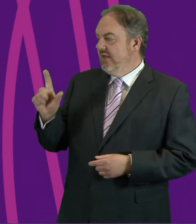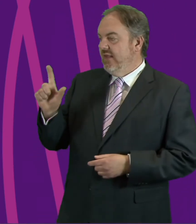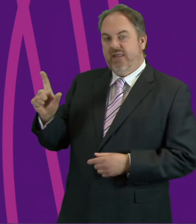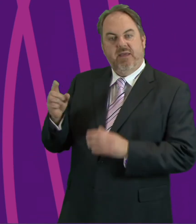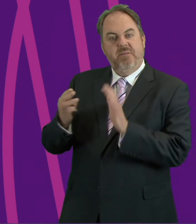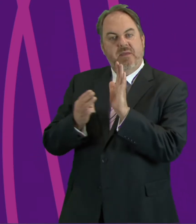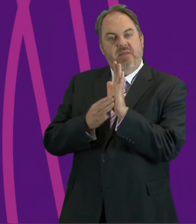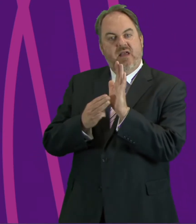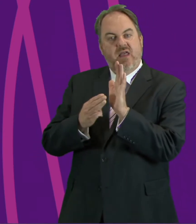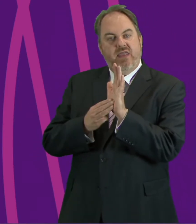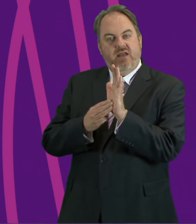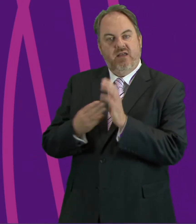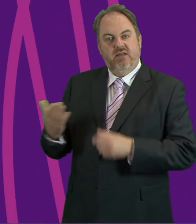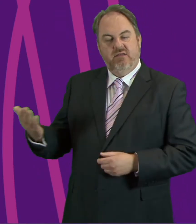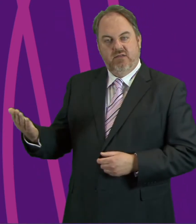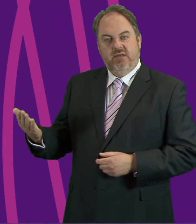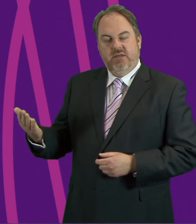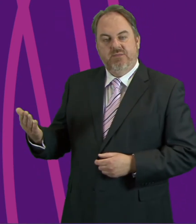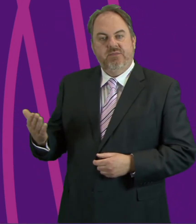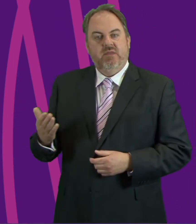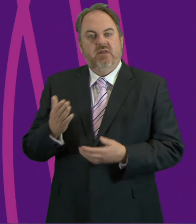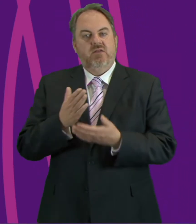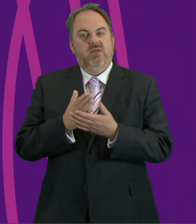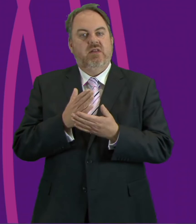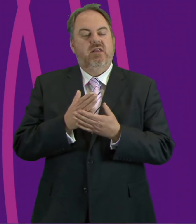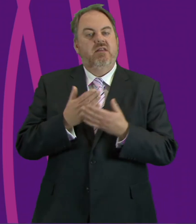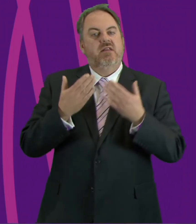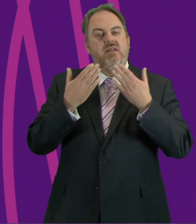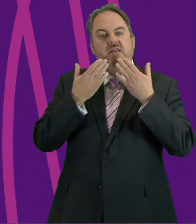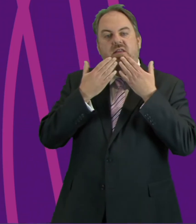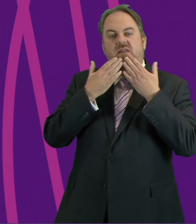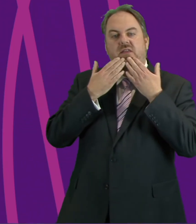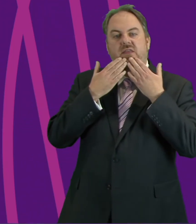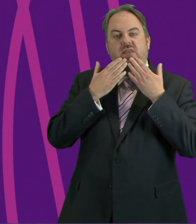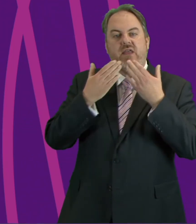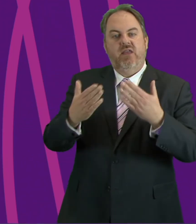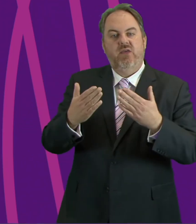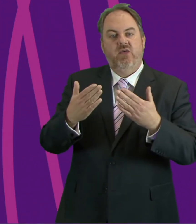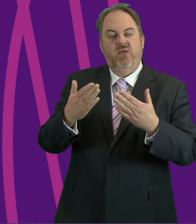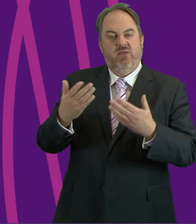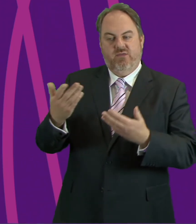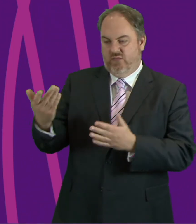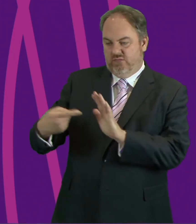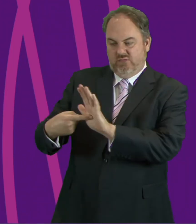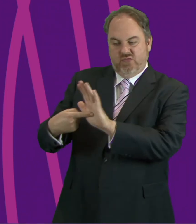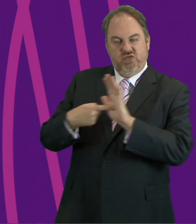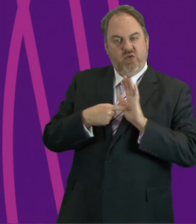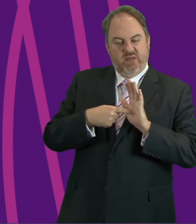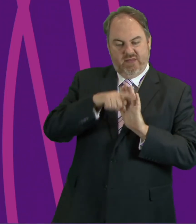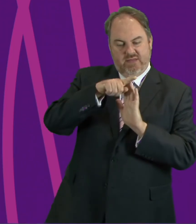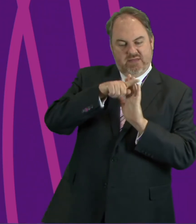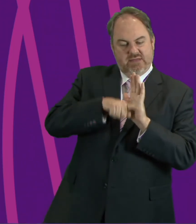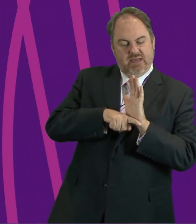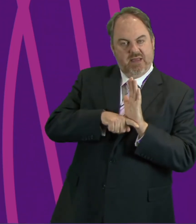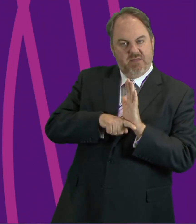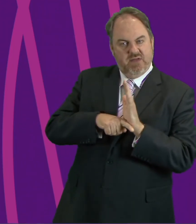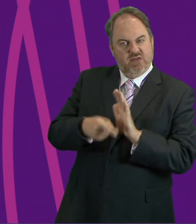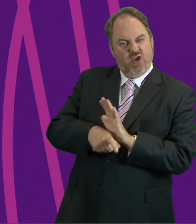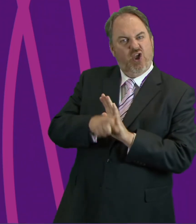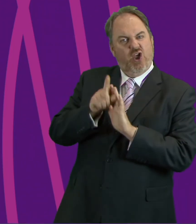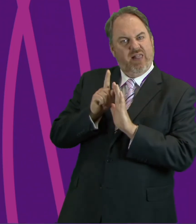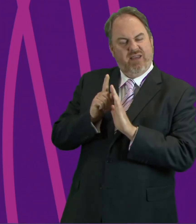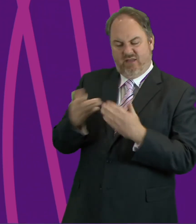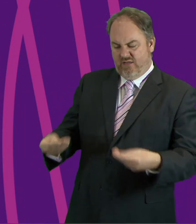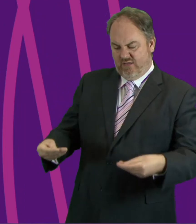Thanks, Deputy Presiding Officer. Can I too thank the Lord Advocate for early sight of the statement and welcome much of the substance within it. The